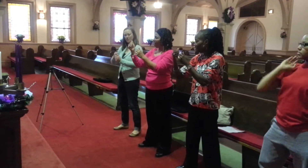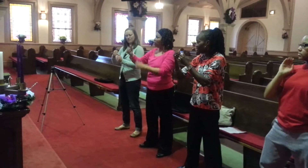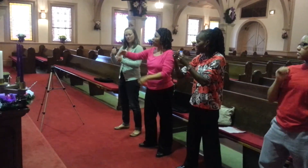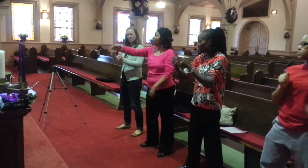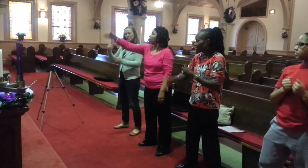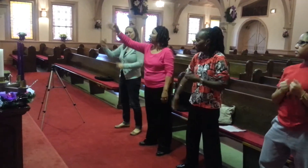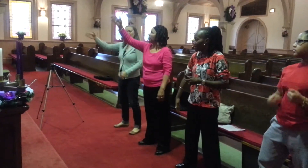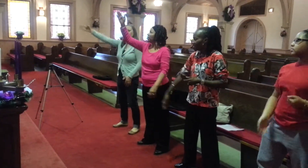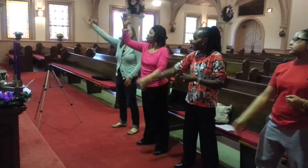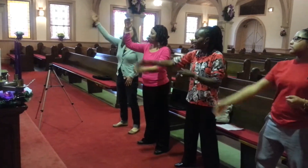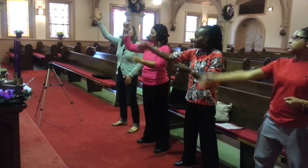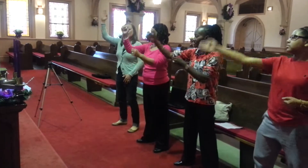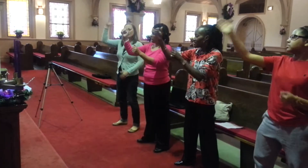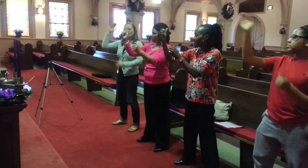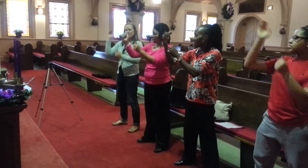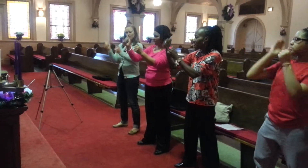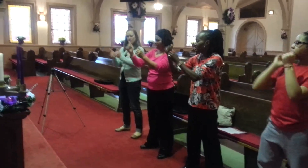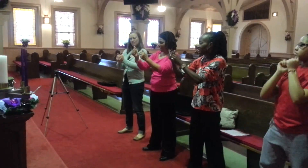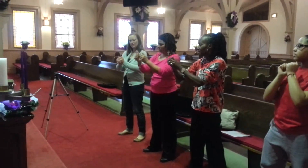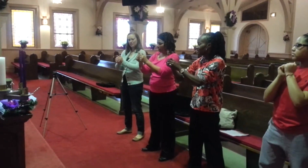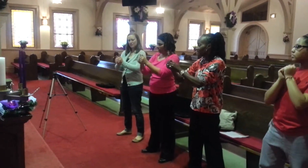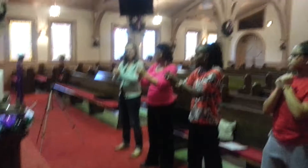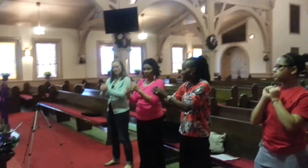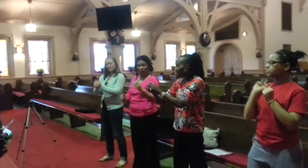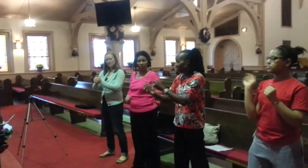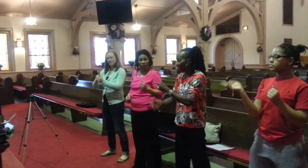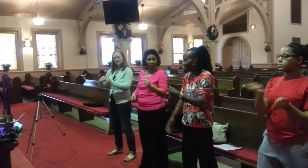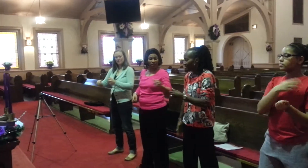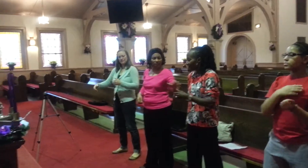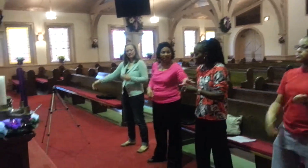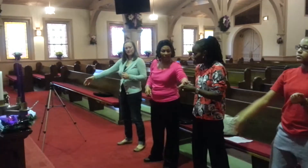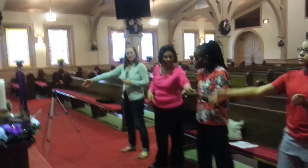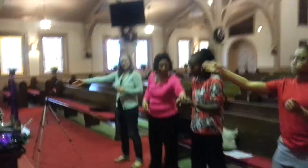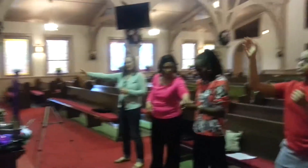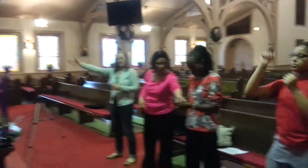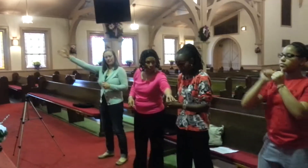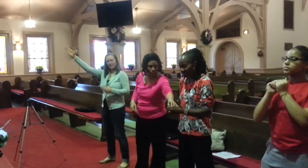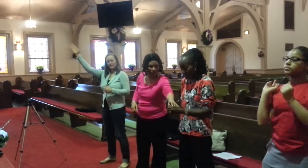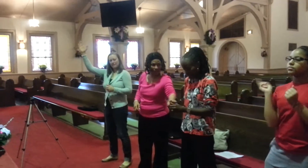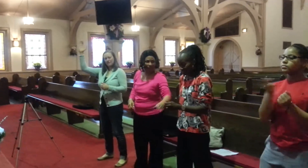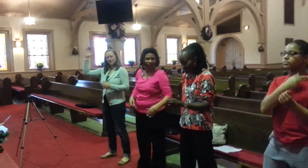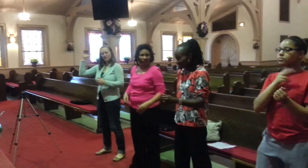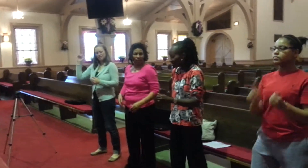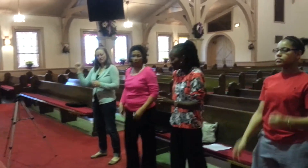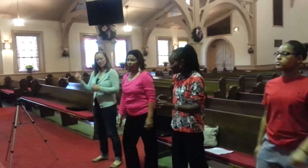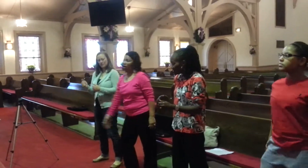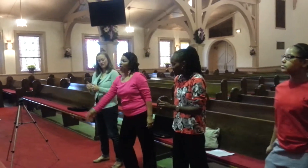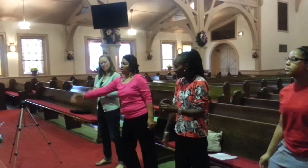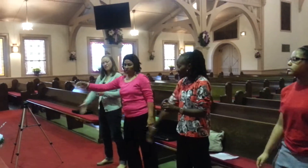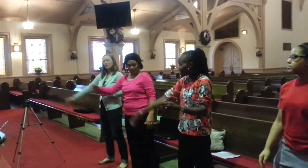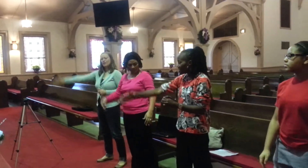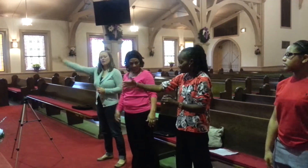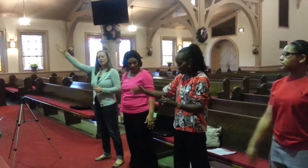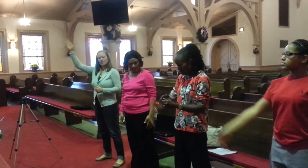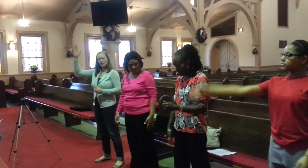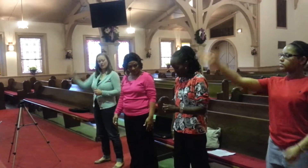So I'm up here, I'm coming down to my width. So this one's going to stay in front of you, okay? So when you go, put it down to by your side